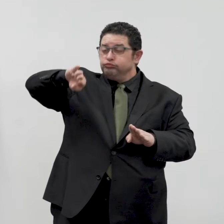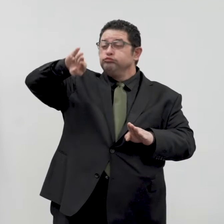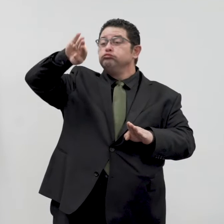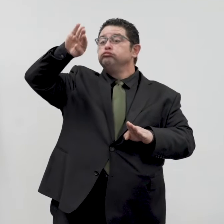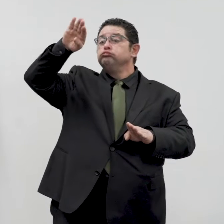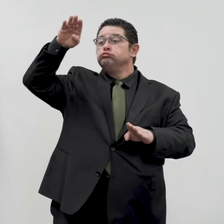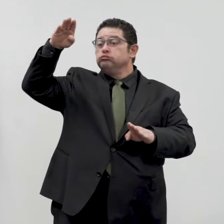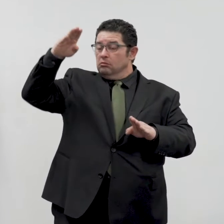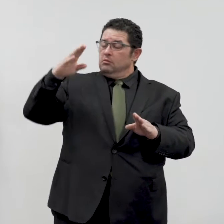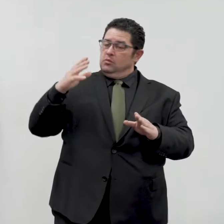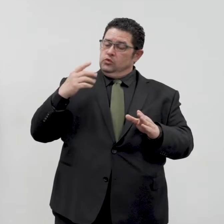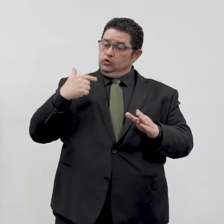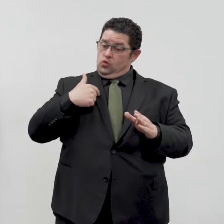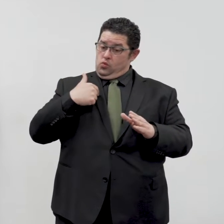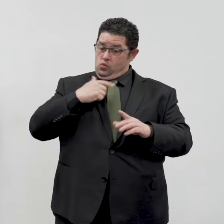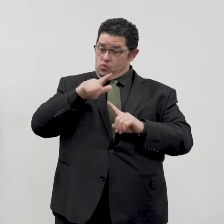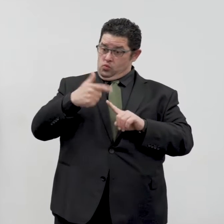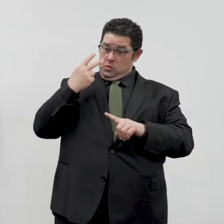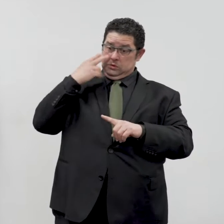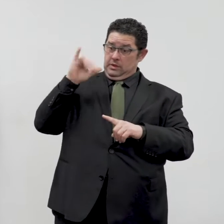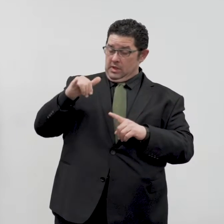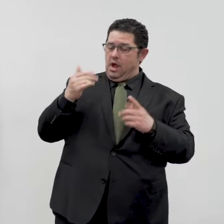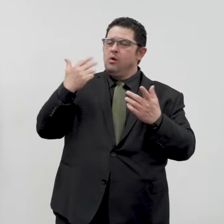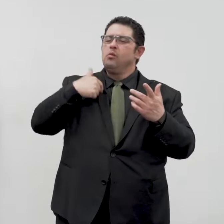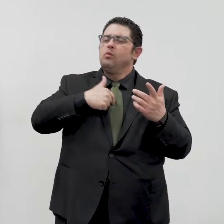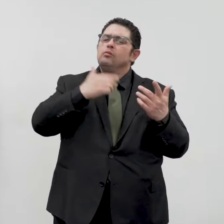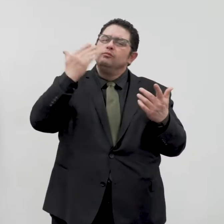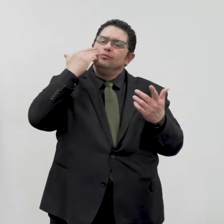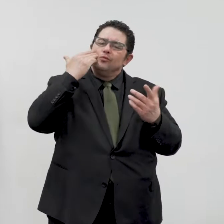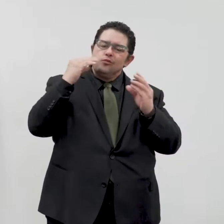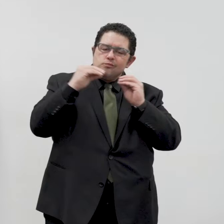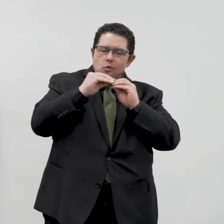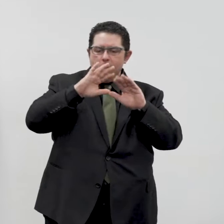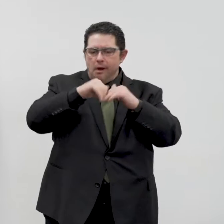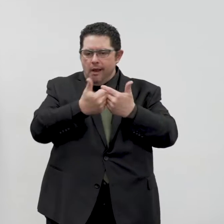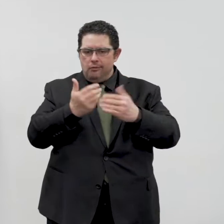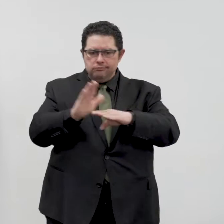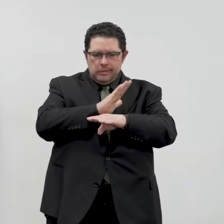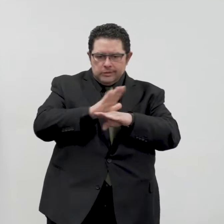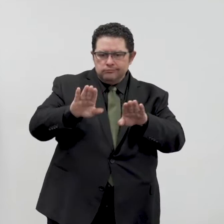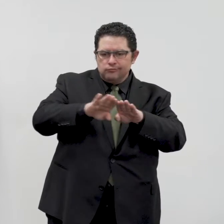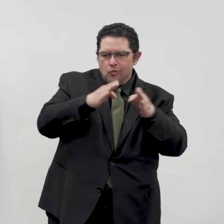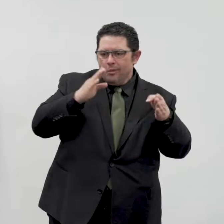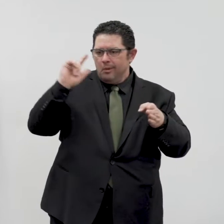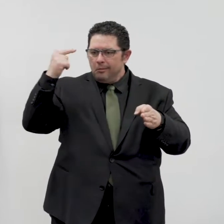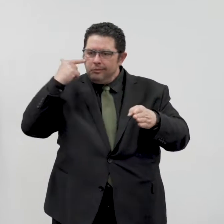opening the government will look like, what opening up the businesses in our community will look like.